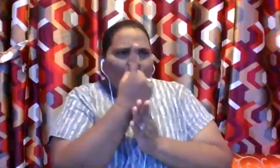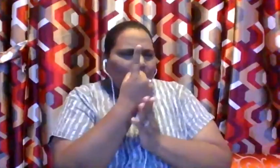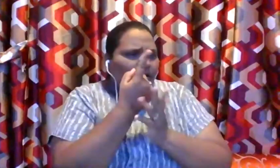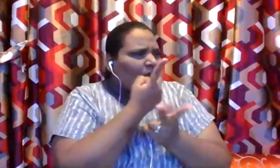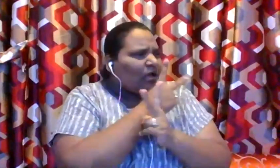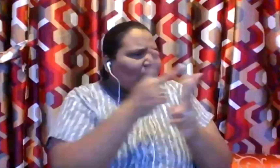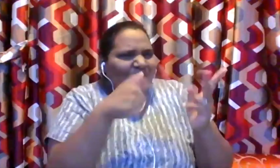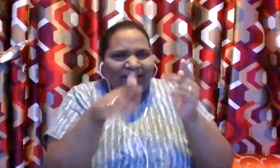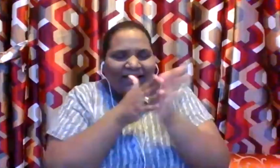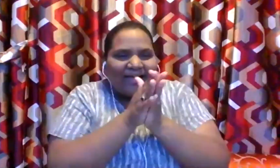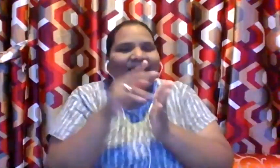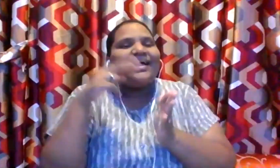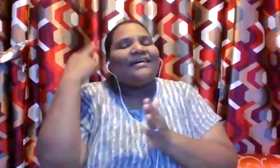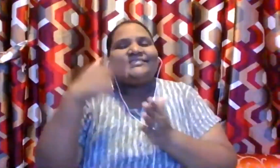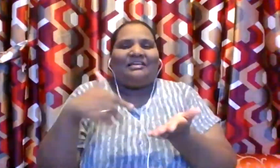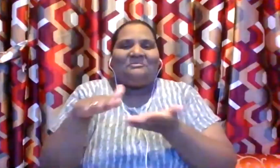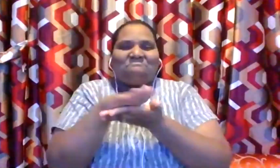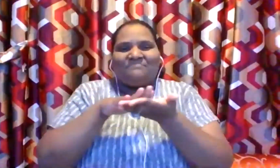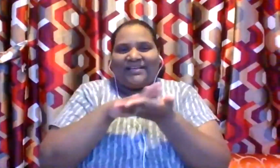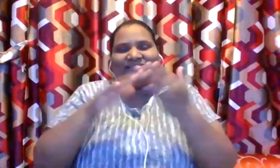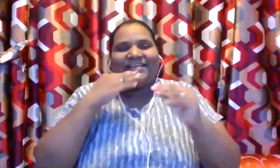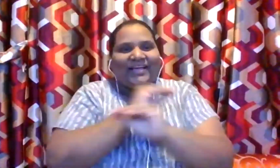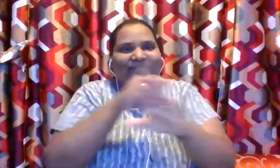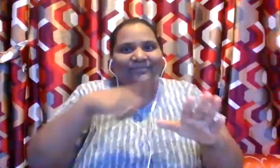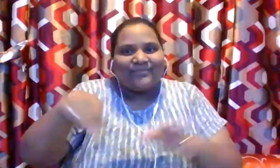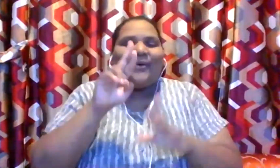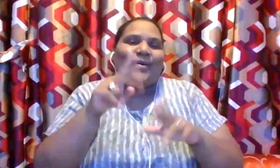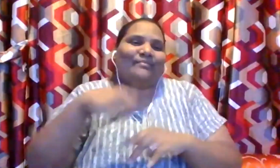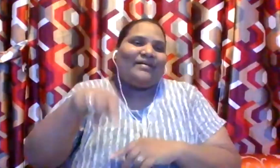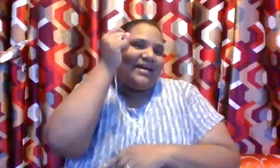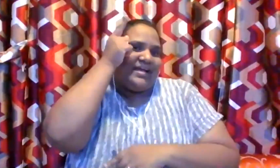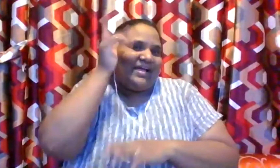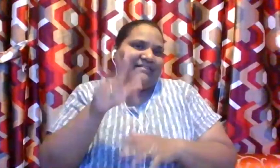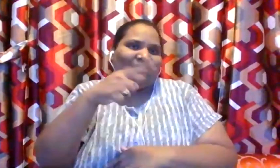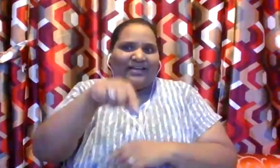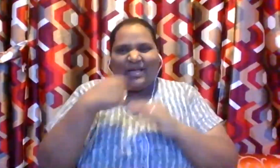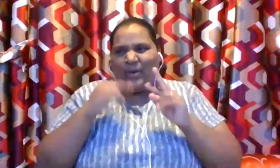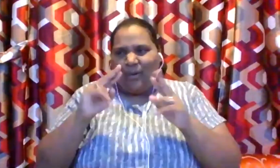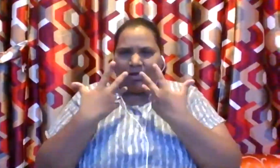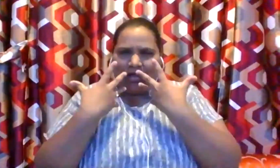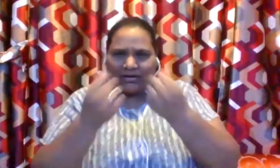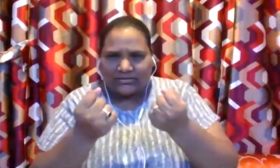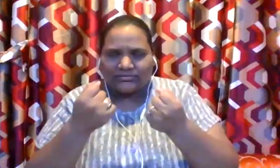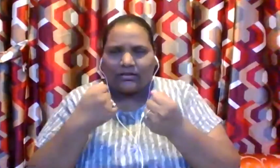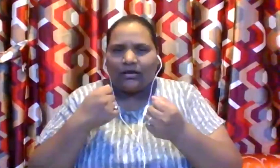get this clarification. So I hope it was understandable and it was easy, and any of your doubts would have got cleared.